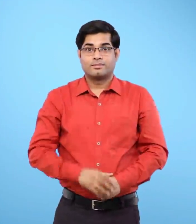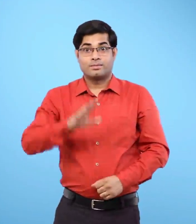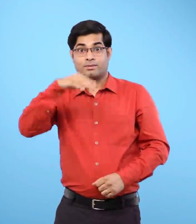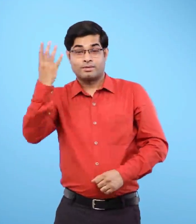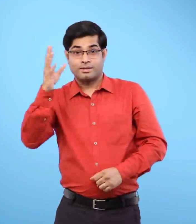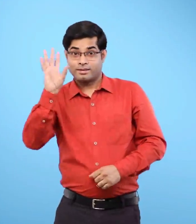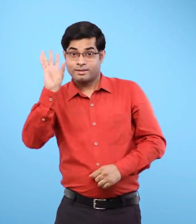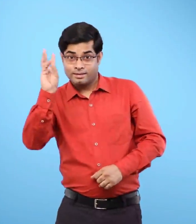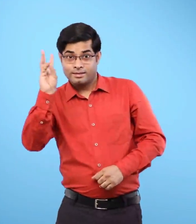period 4,